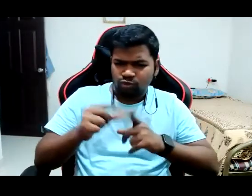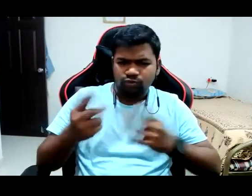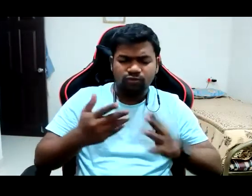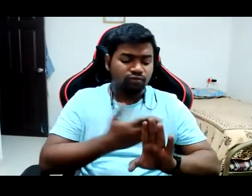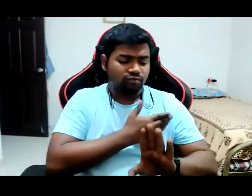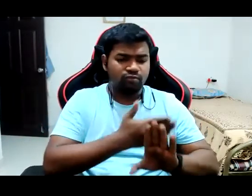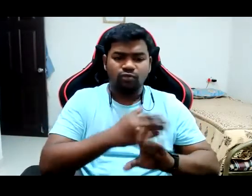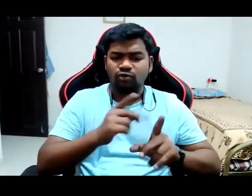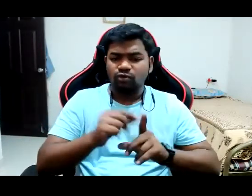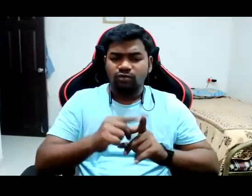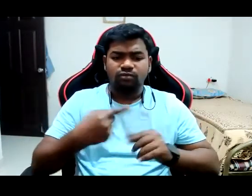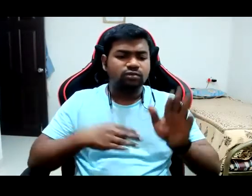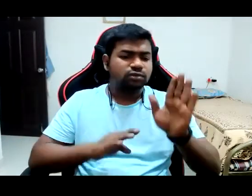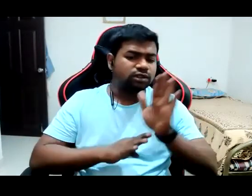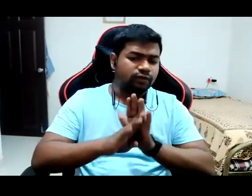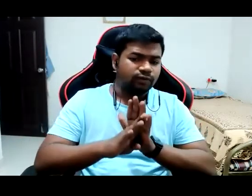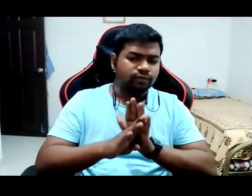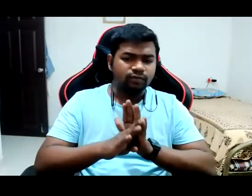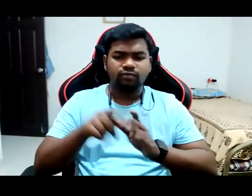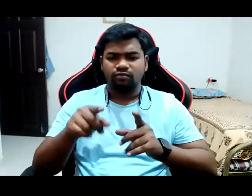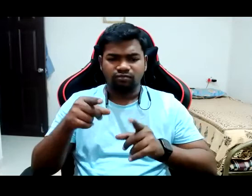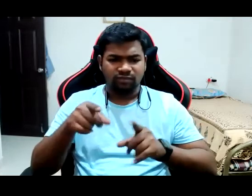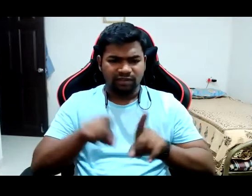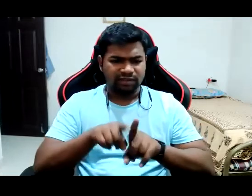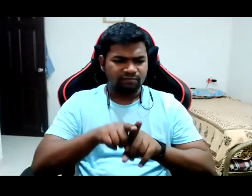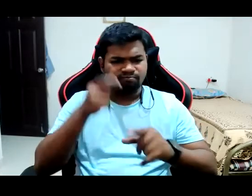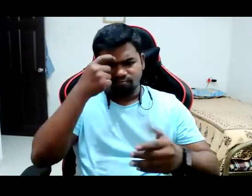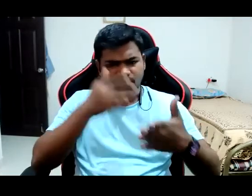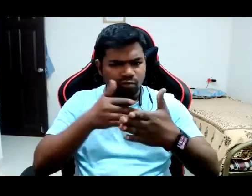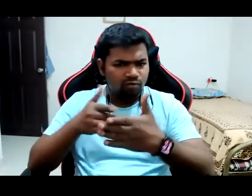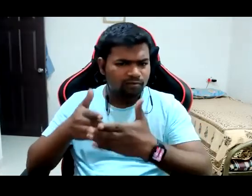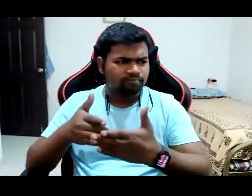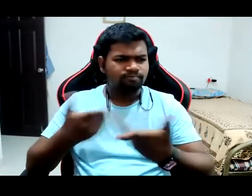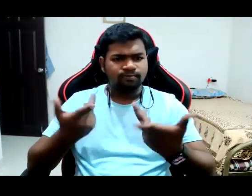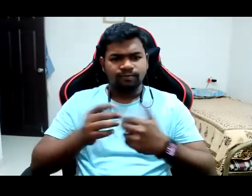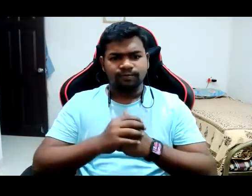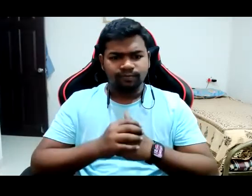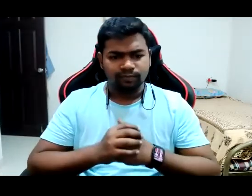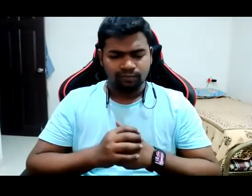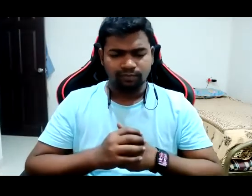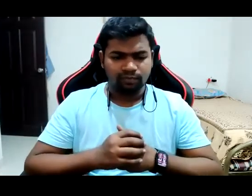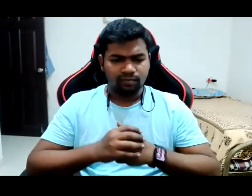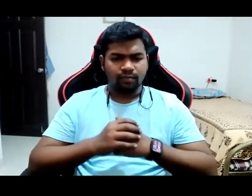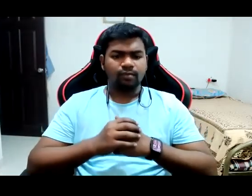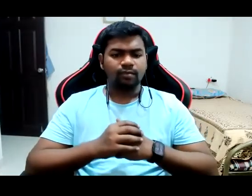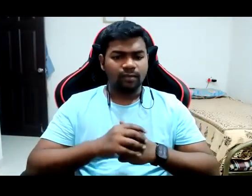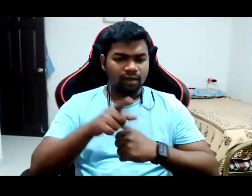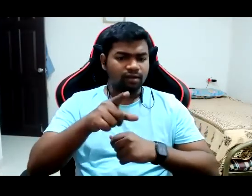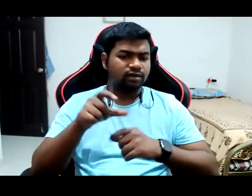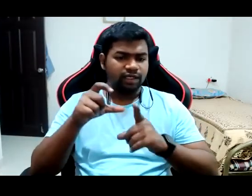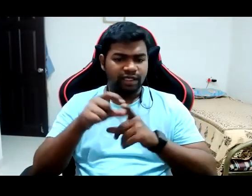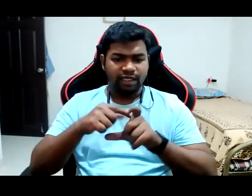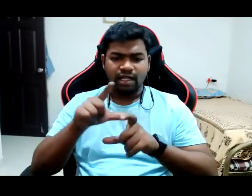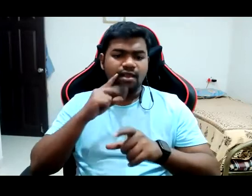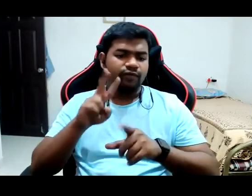demo to us, what kind of a prototype that you came up with, and submit that. So that's going to be a deliverable. And if